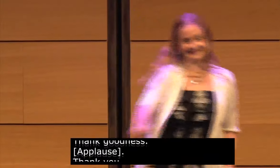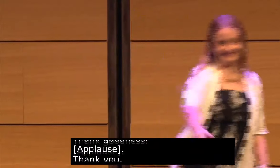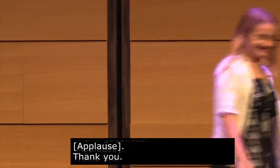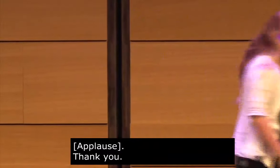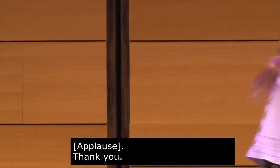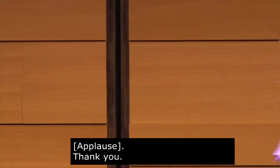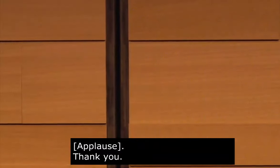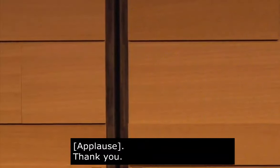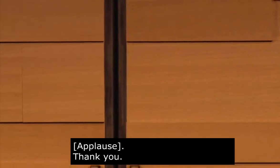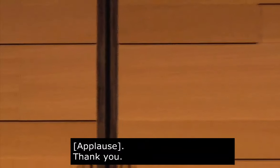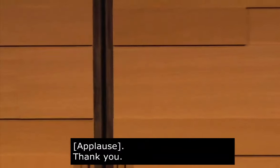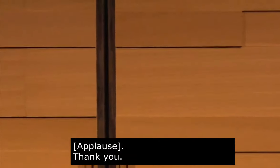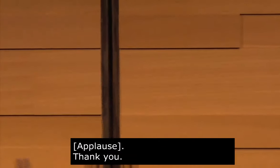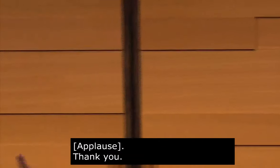Thank you.